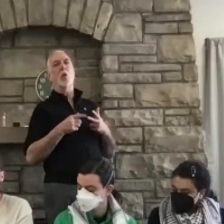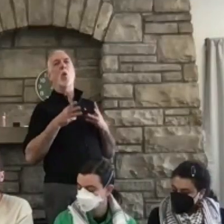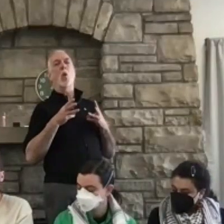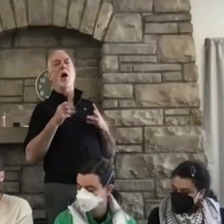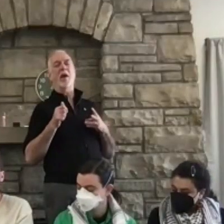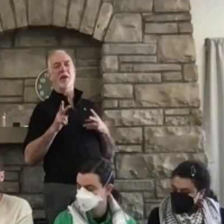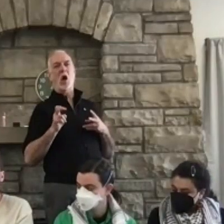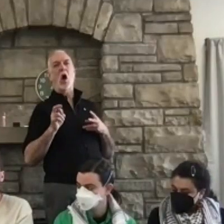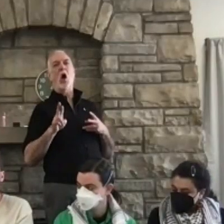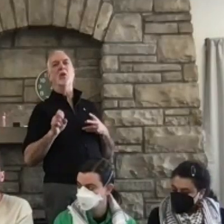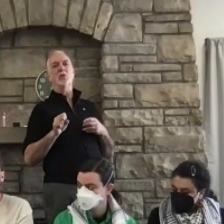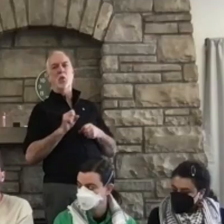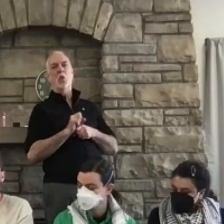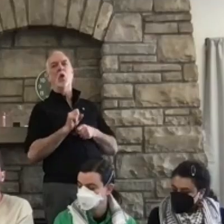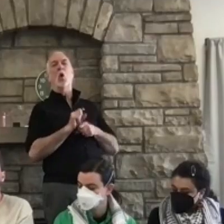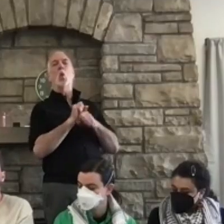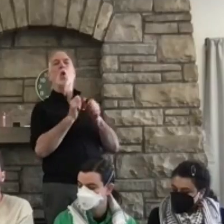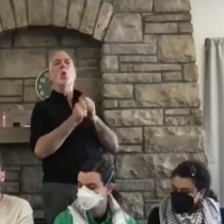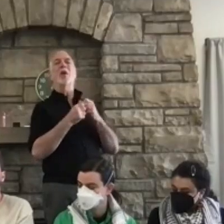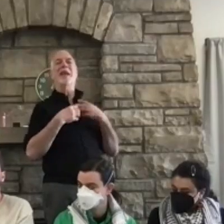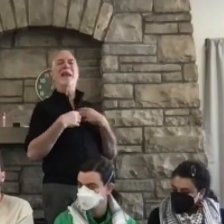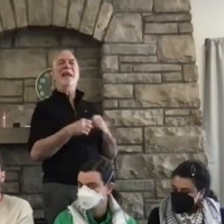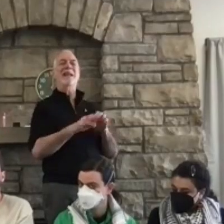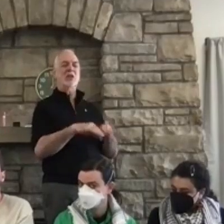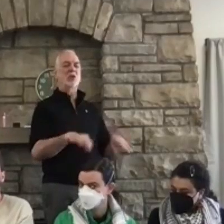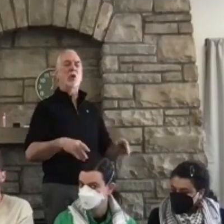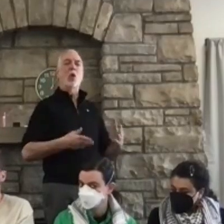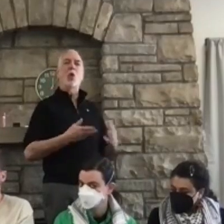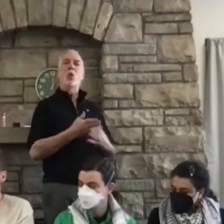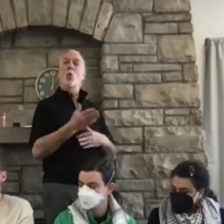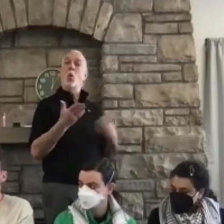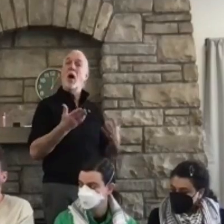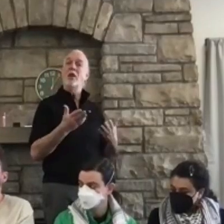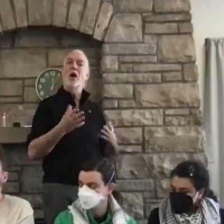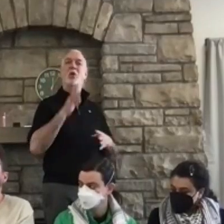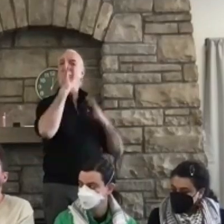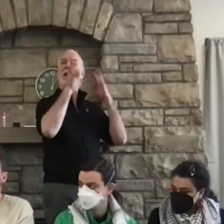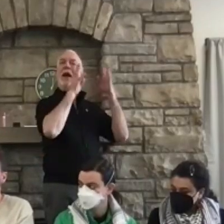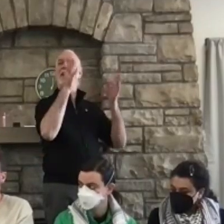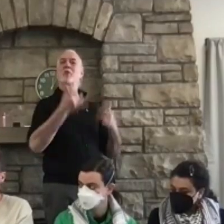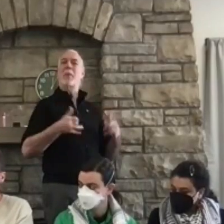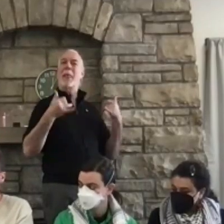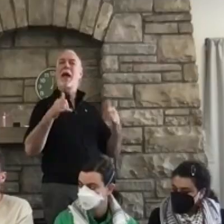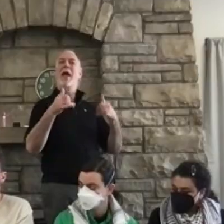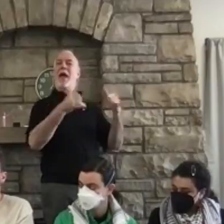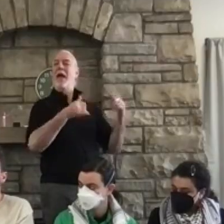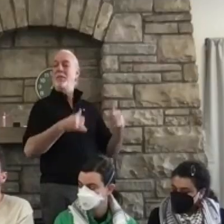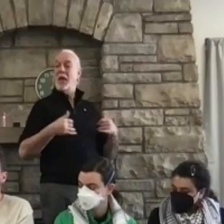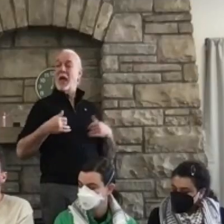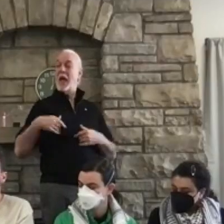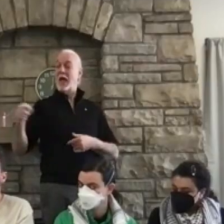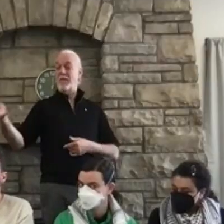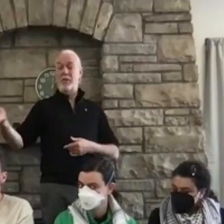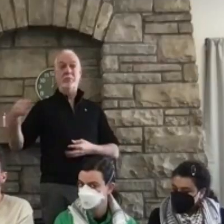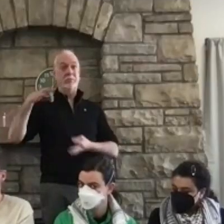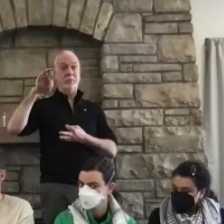Anar's work, and it works with healing children through creative play. And so I have some